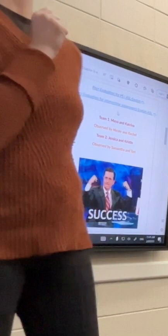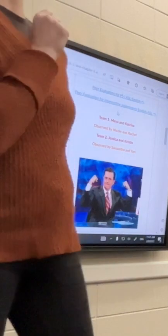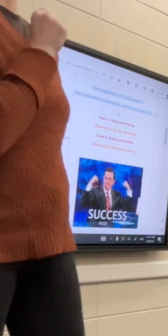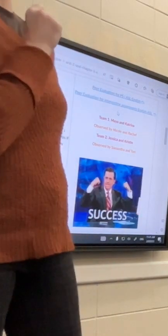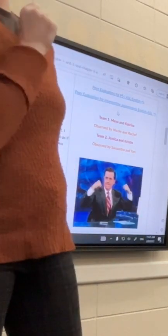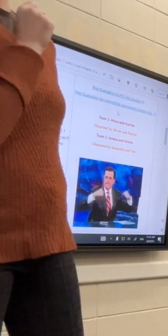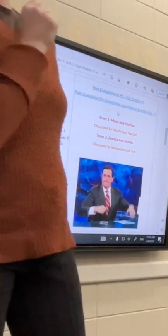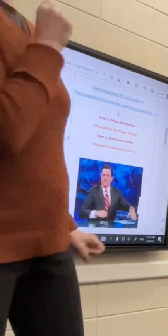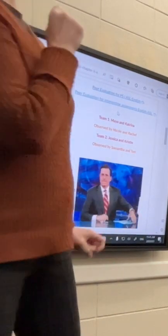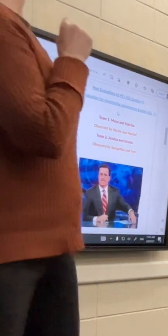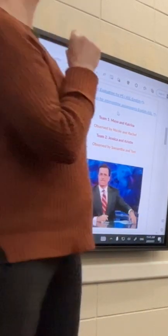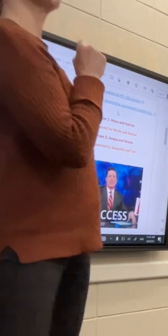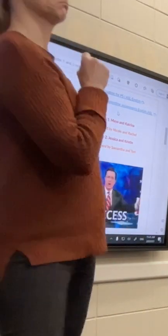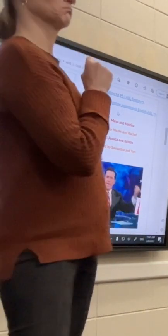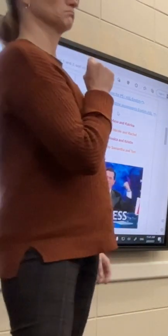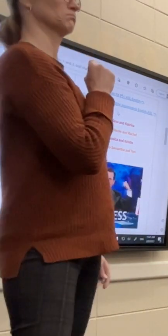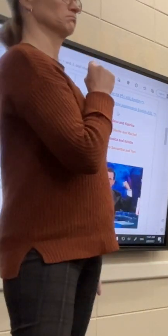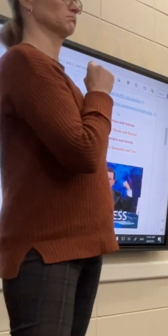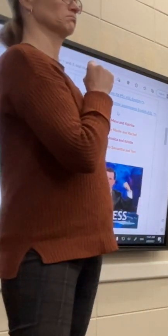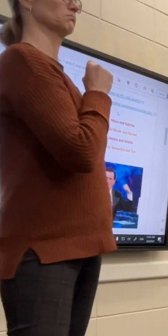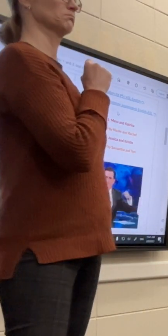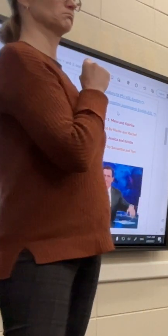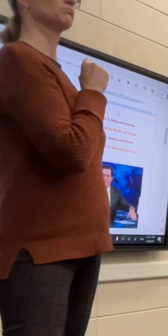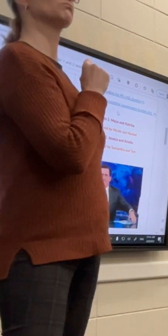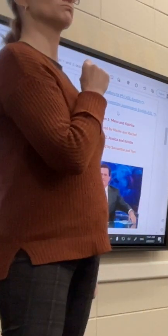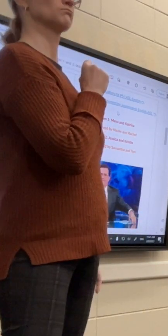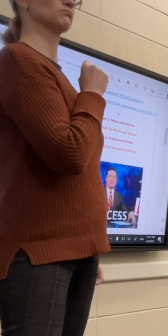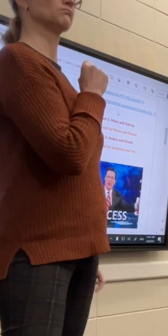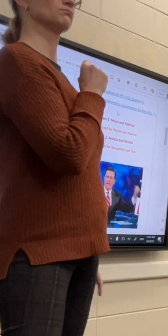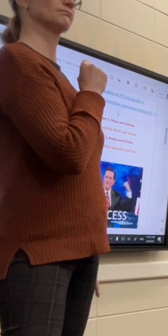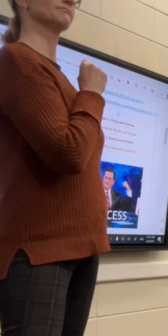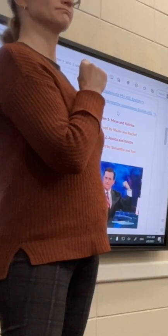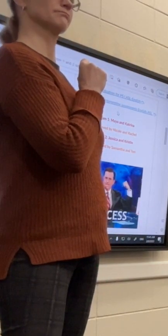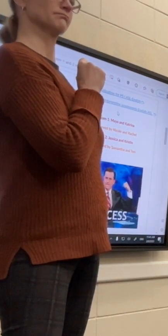Do you want us to stand up or copy sign? It's